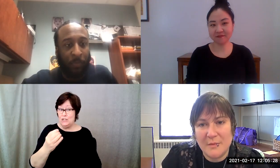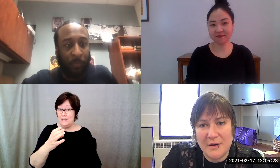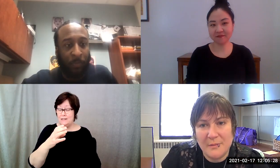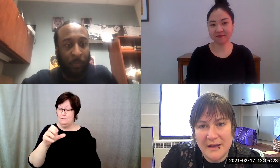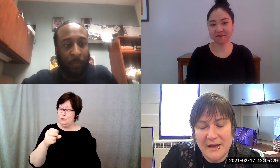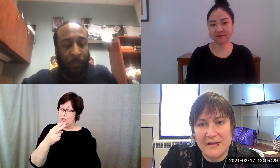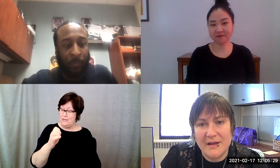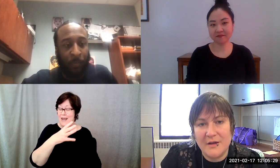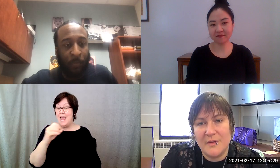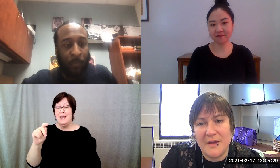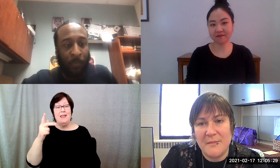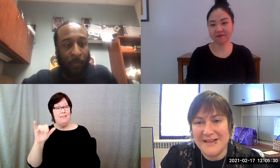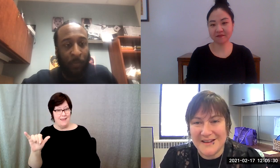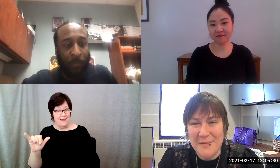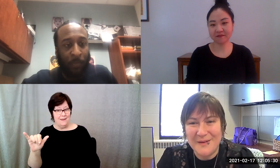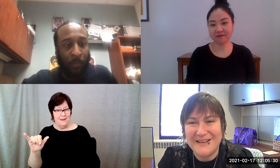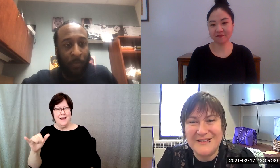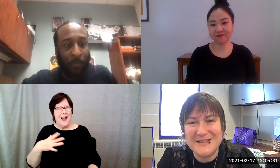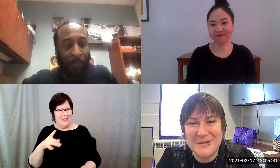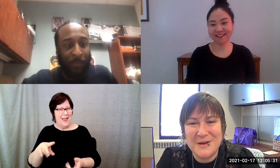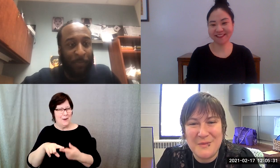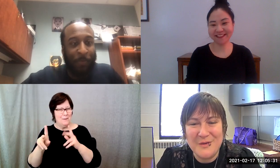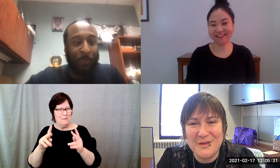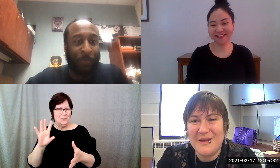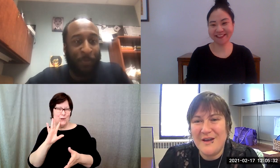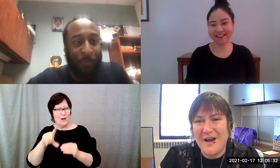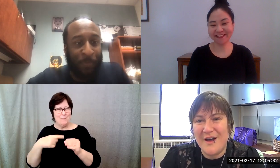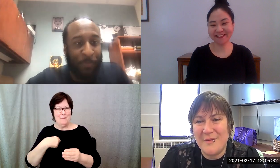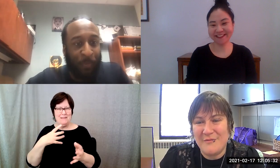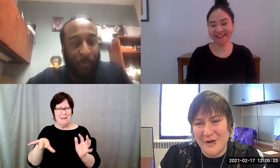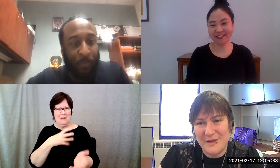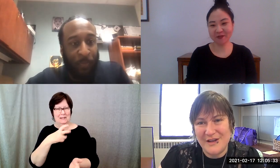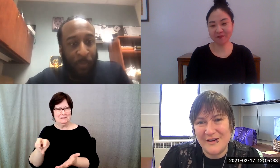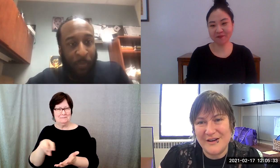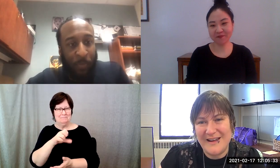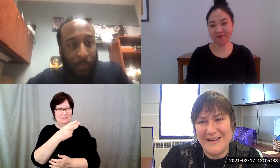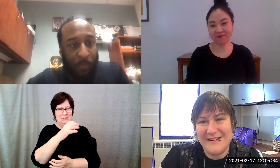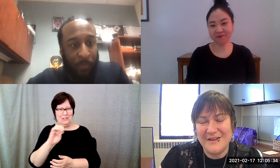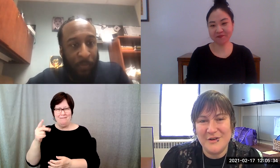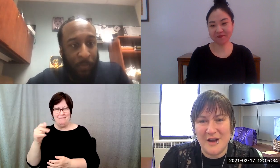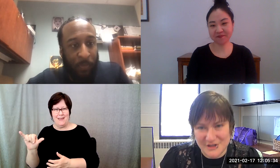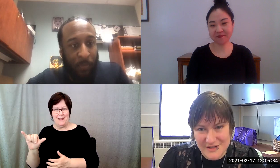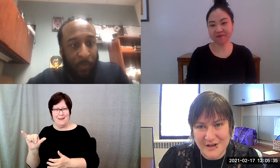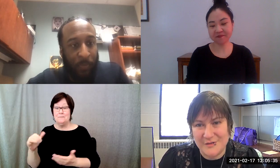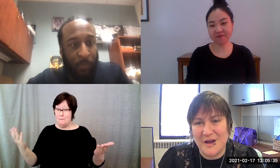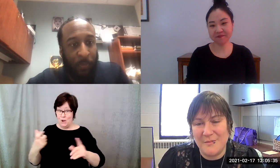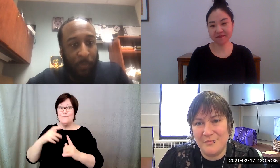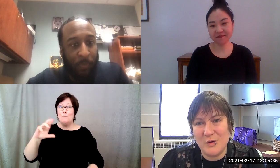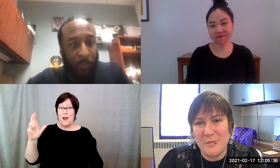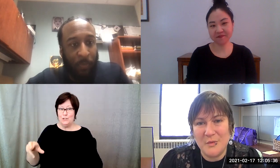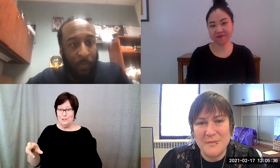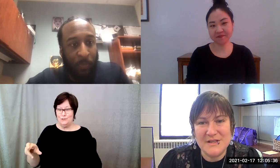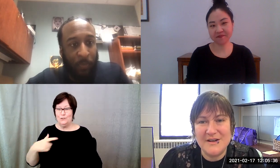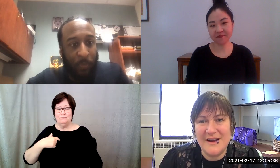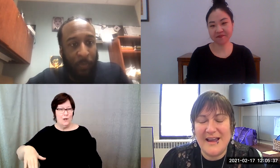people talk about me, I like it when they mix it up and use a little bit of both. I'm from here in Rochester. I